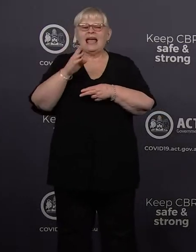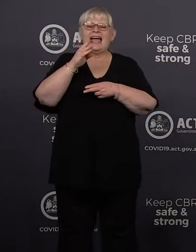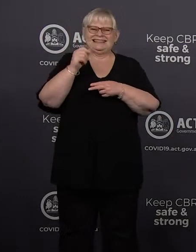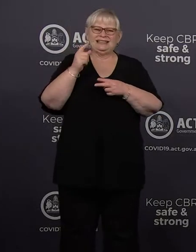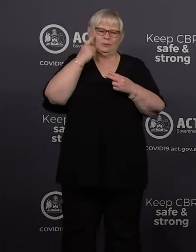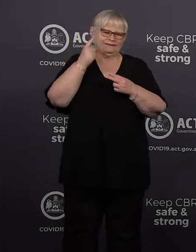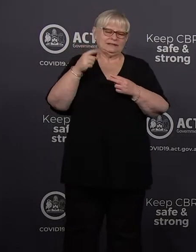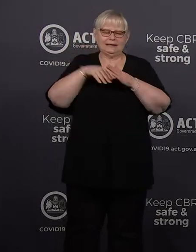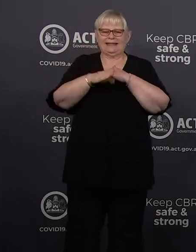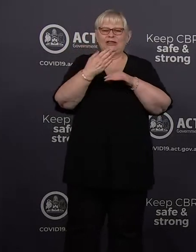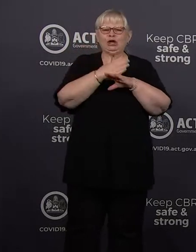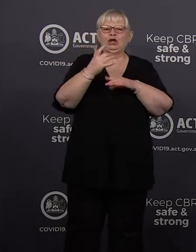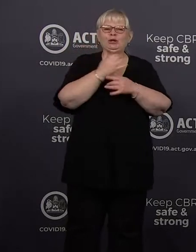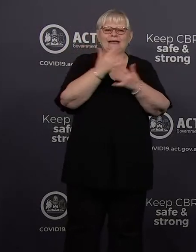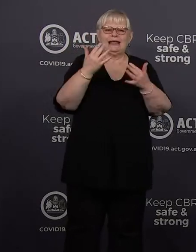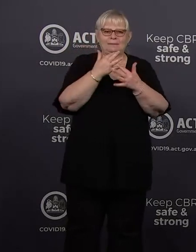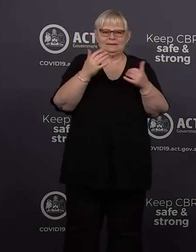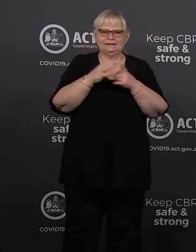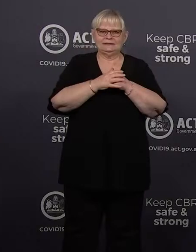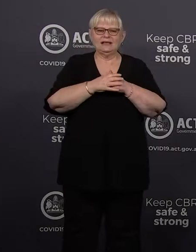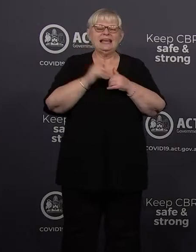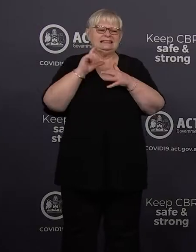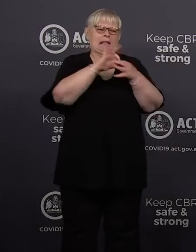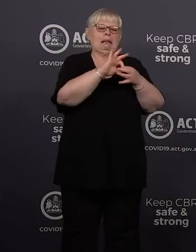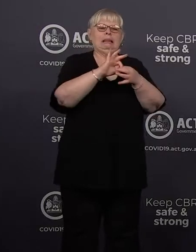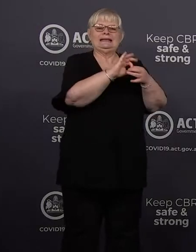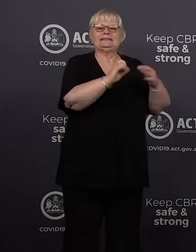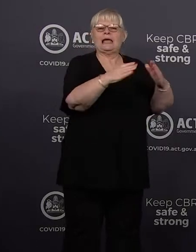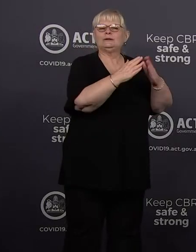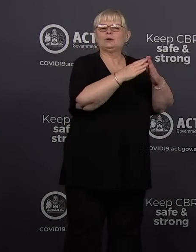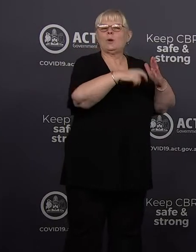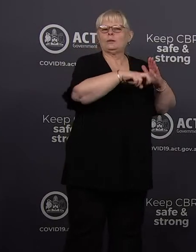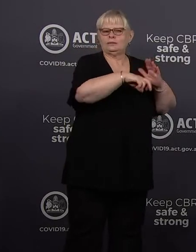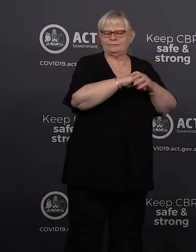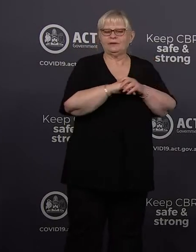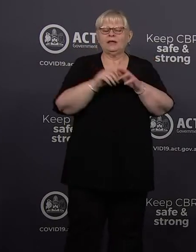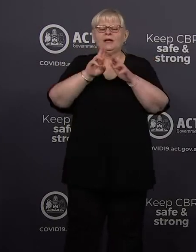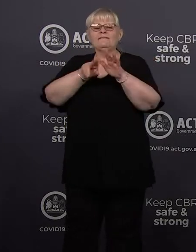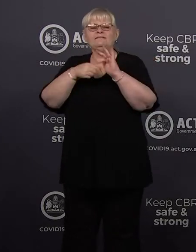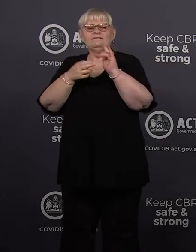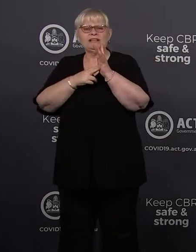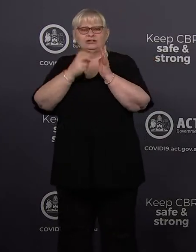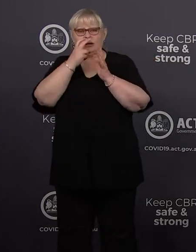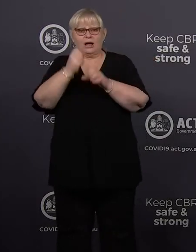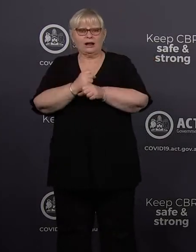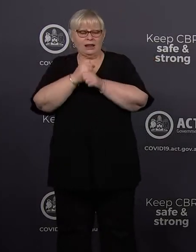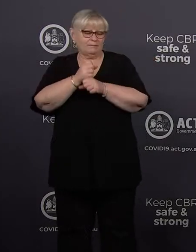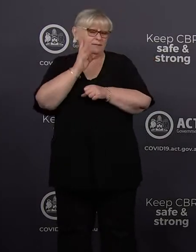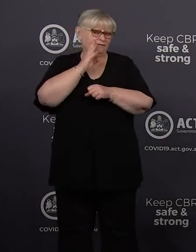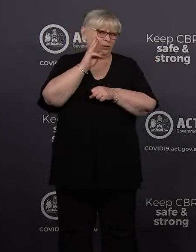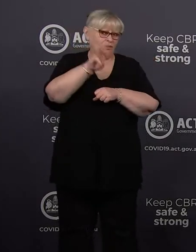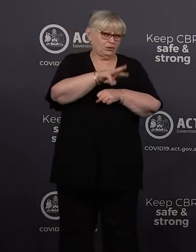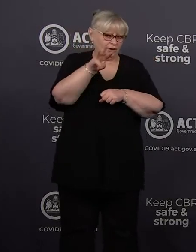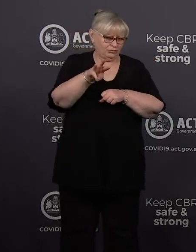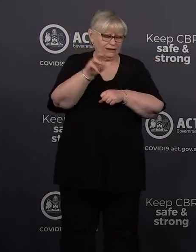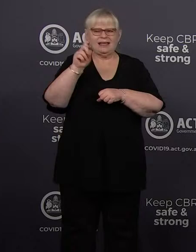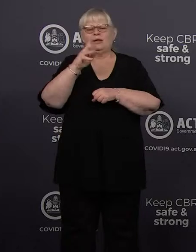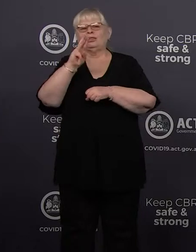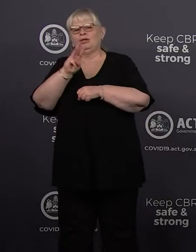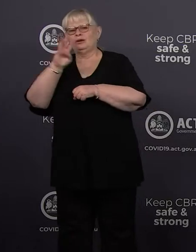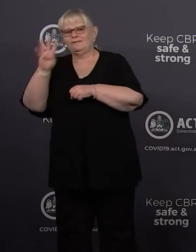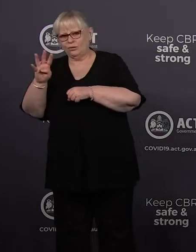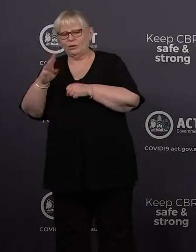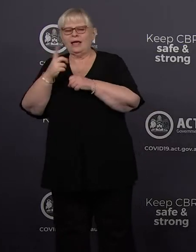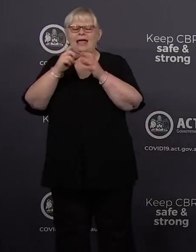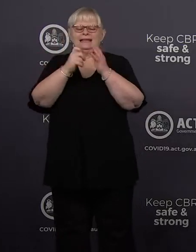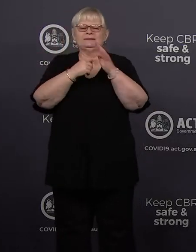through in these new numbers. They are our linked household contacts. Fiction Nightclub is up from 33 to 34, and